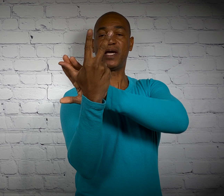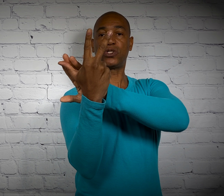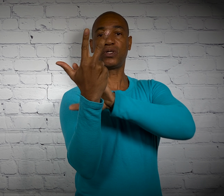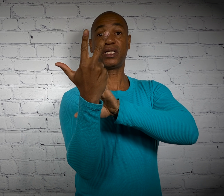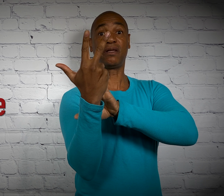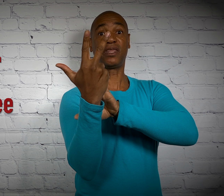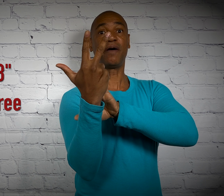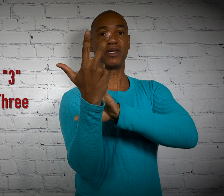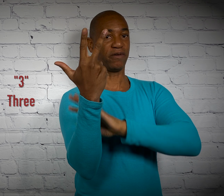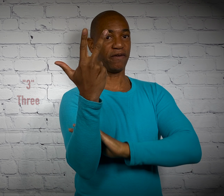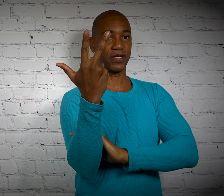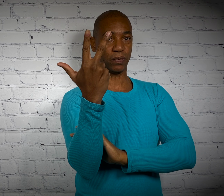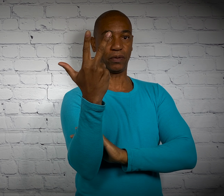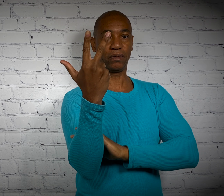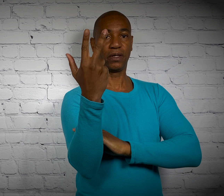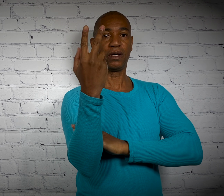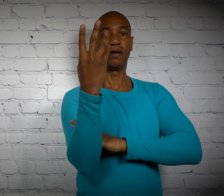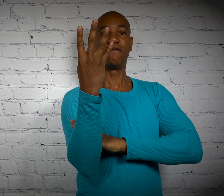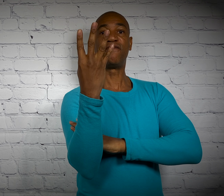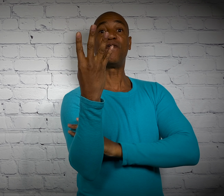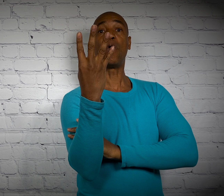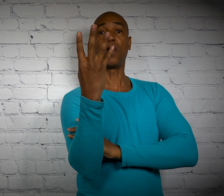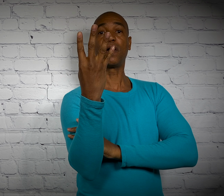sure that the thumb is very visible. 4,